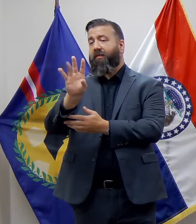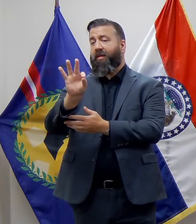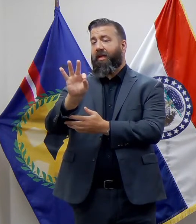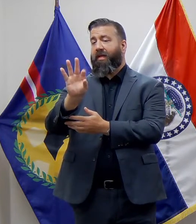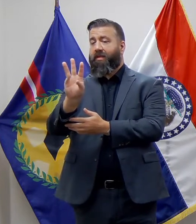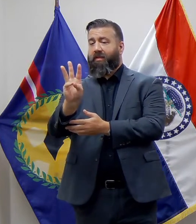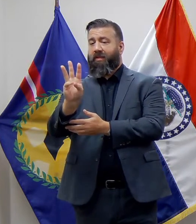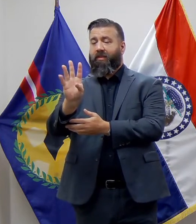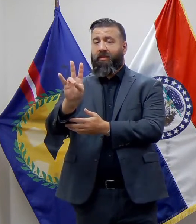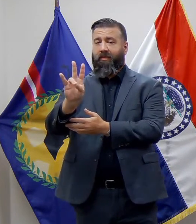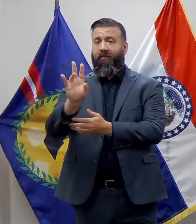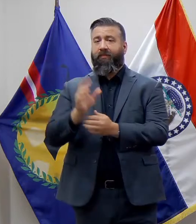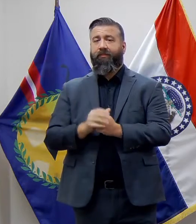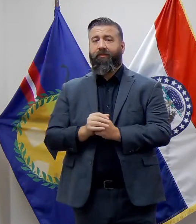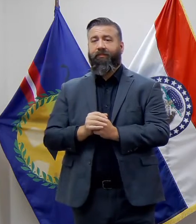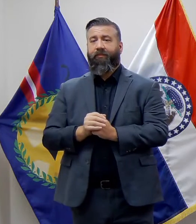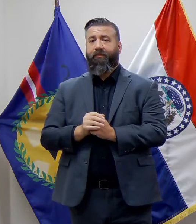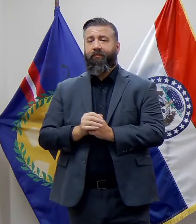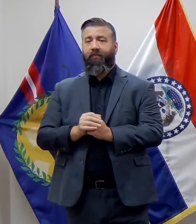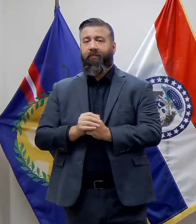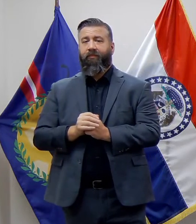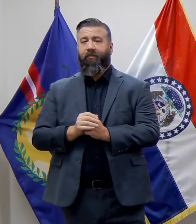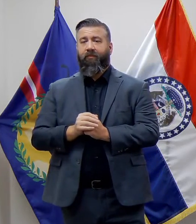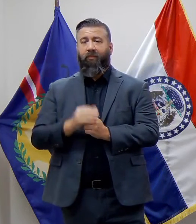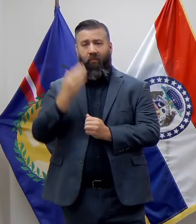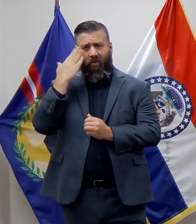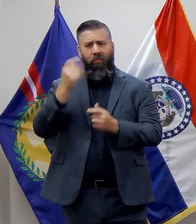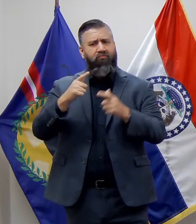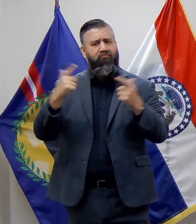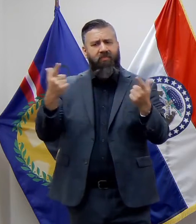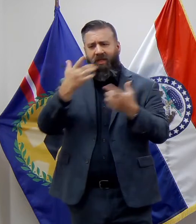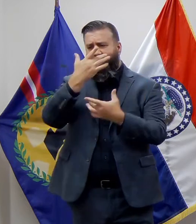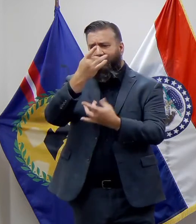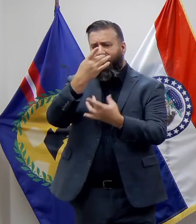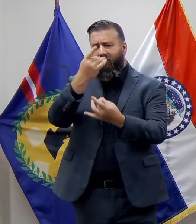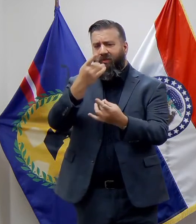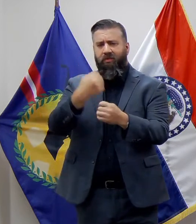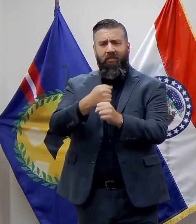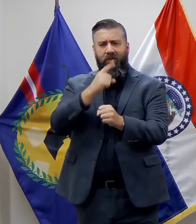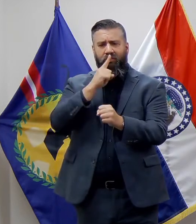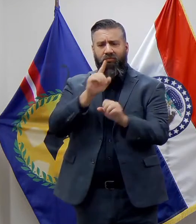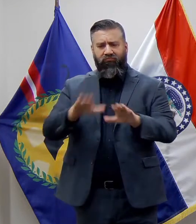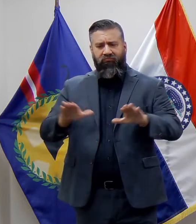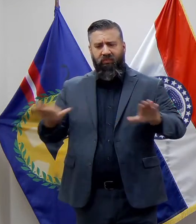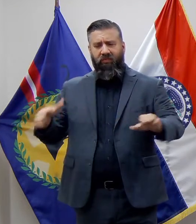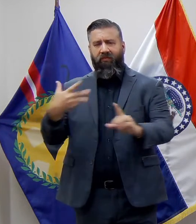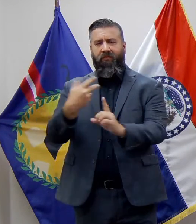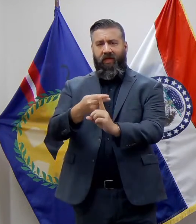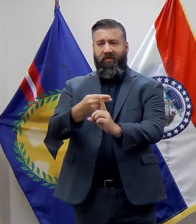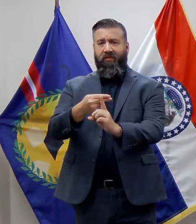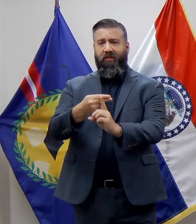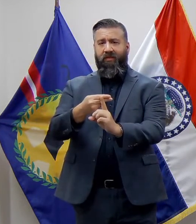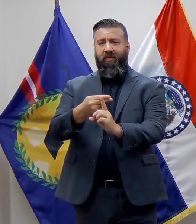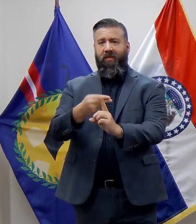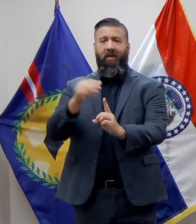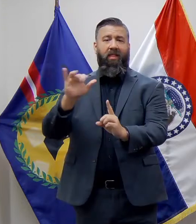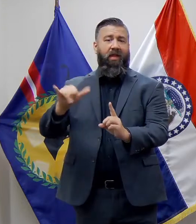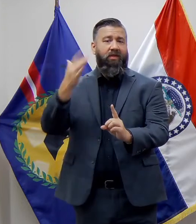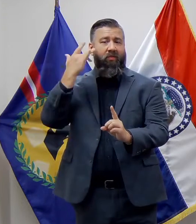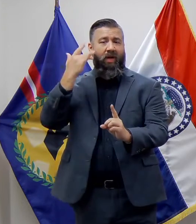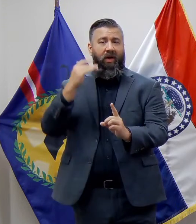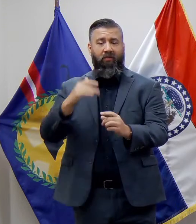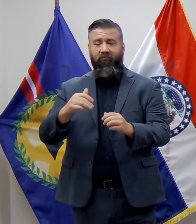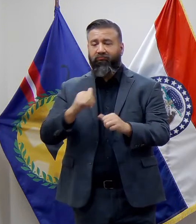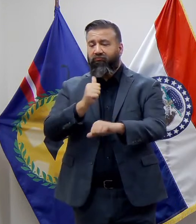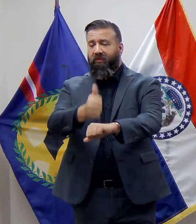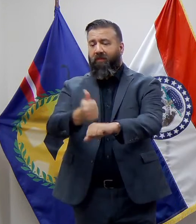314-615-7967. And we know there's a substantial interest in getting our school-aged children vaccinated, and that's why we're planning events